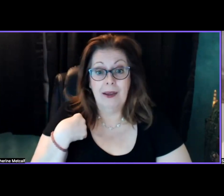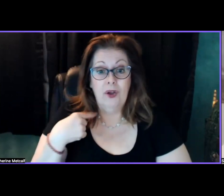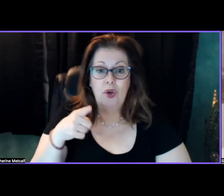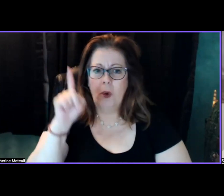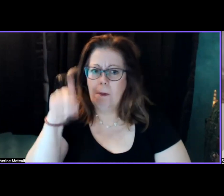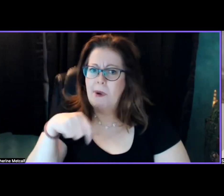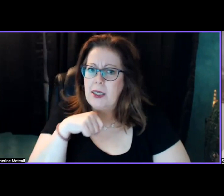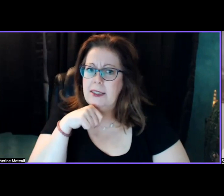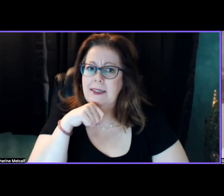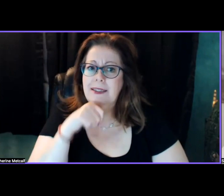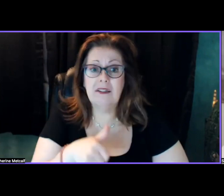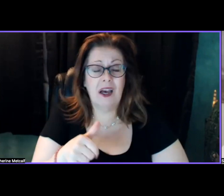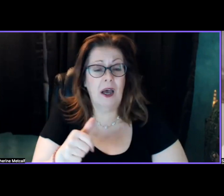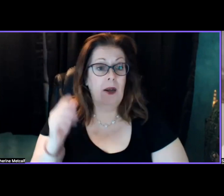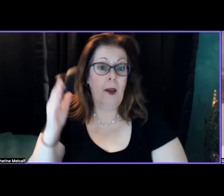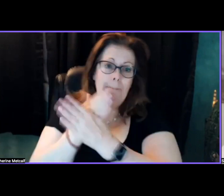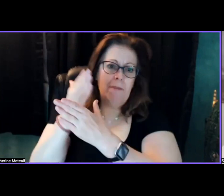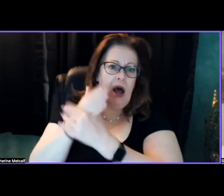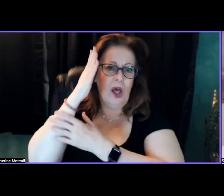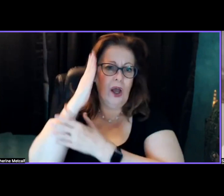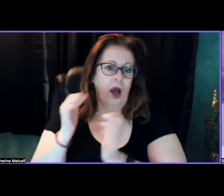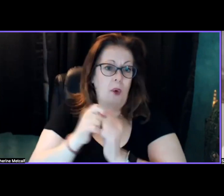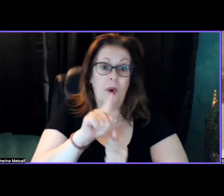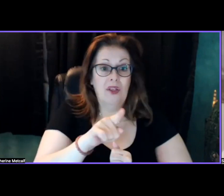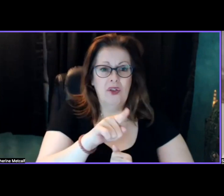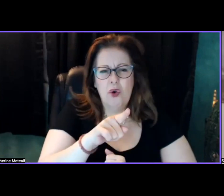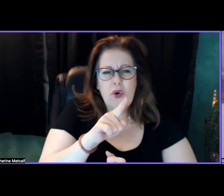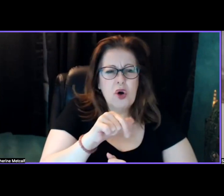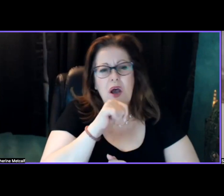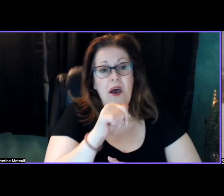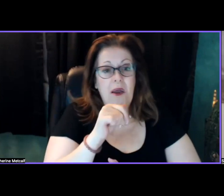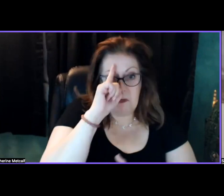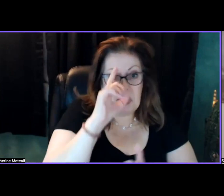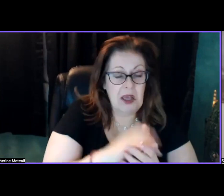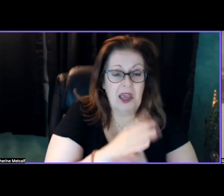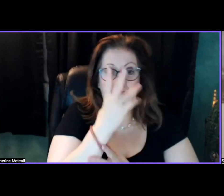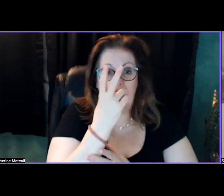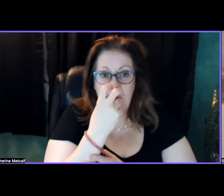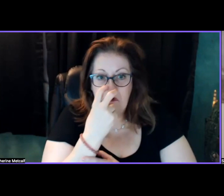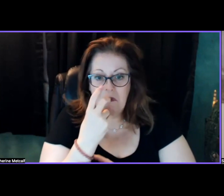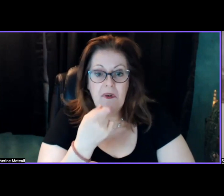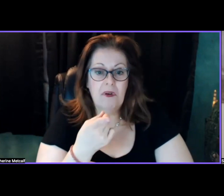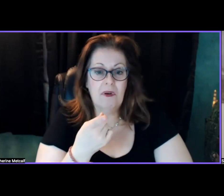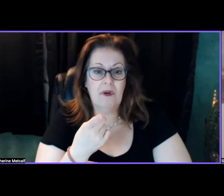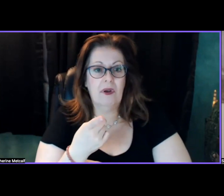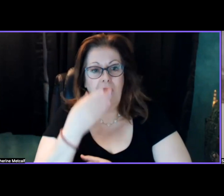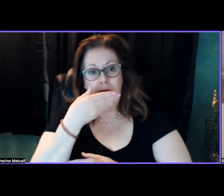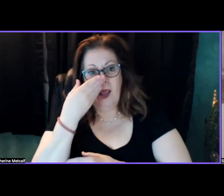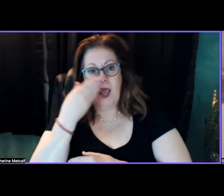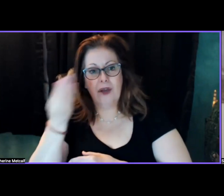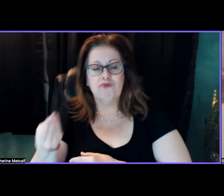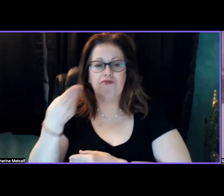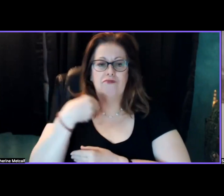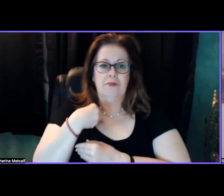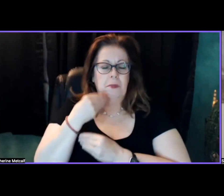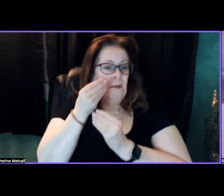he said, trouble God with your unbelief. He gave me a handkerchief, and I saw tears in his own